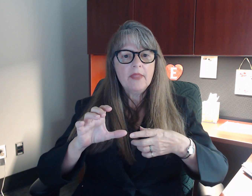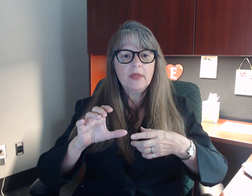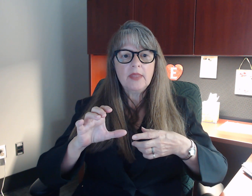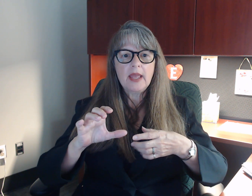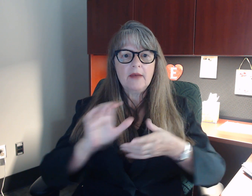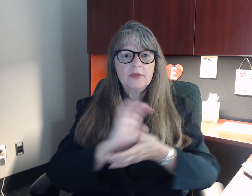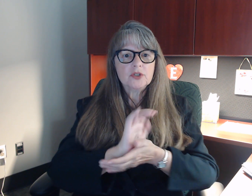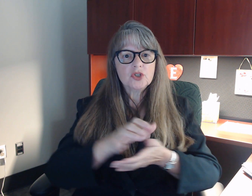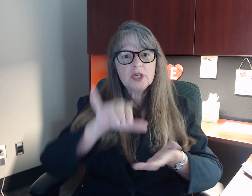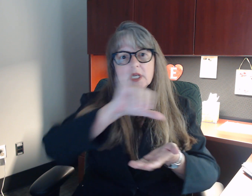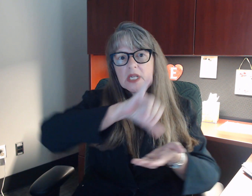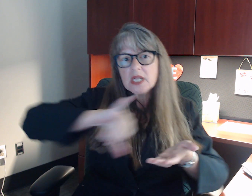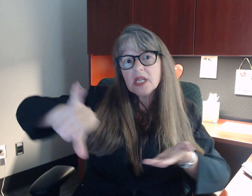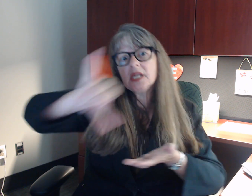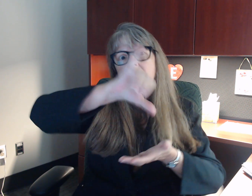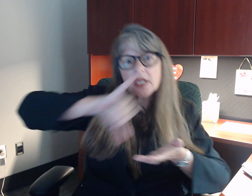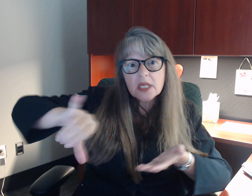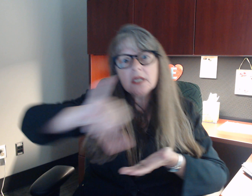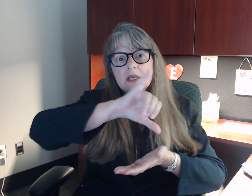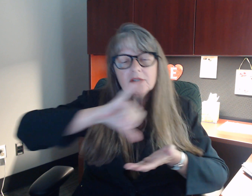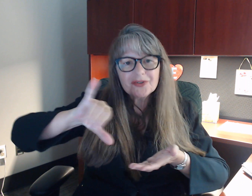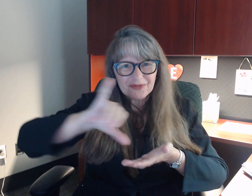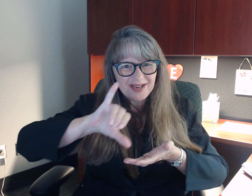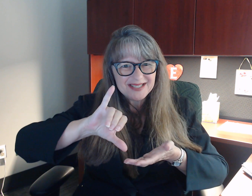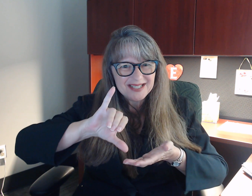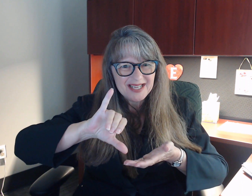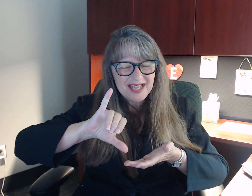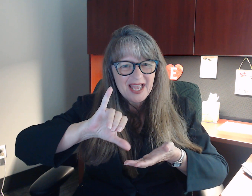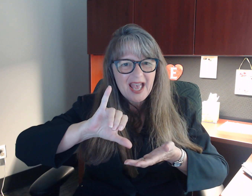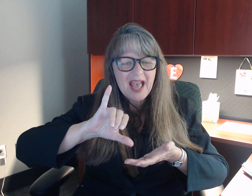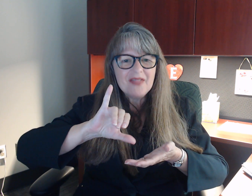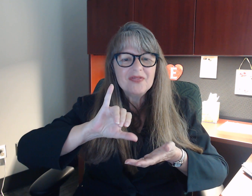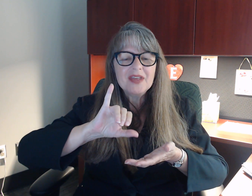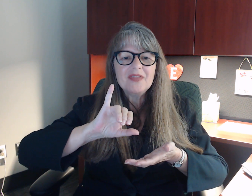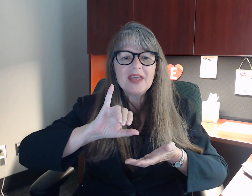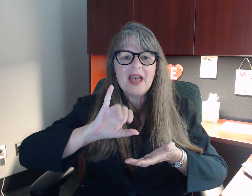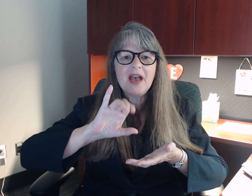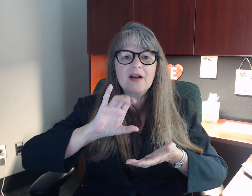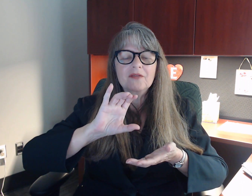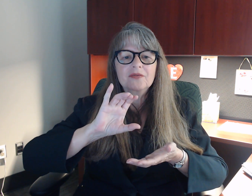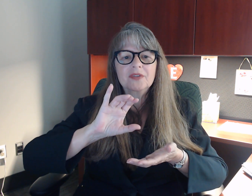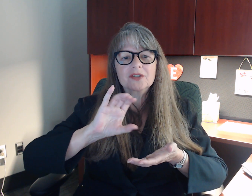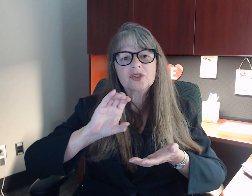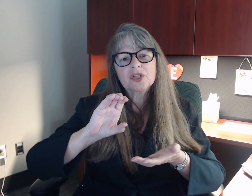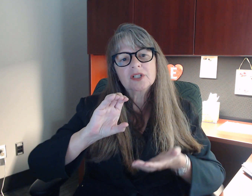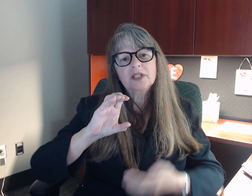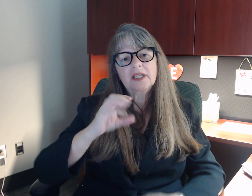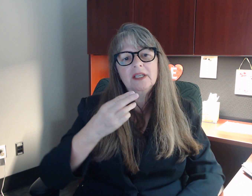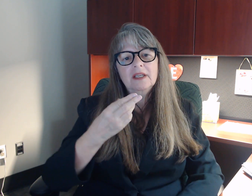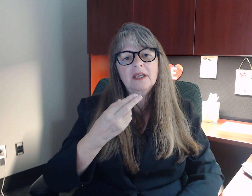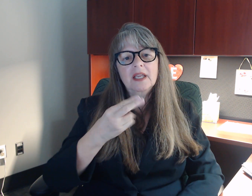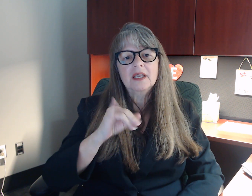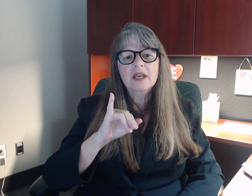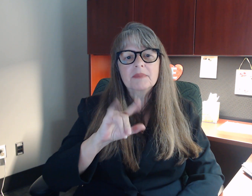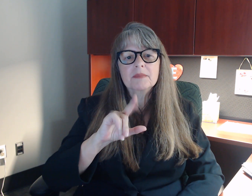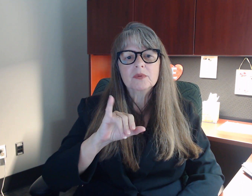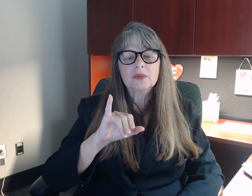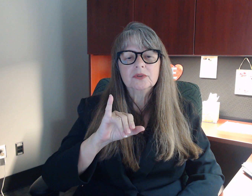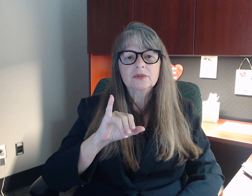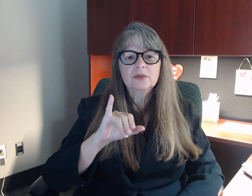they have the cheese, right? And then they have the chili, and a lot of people will